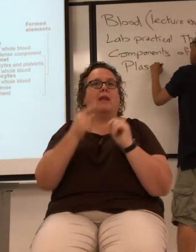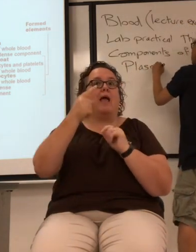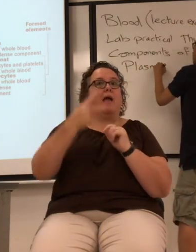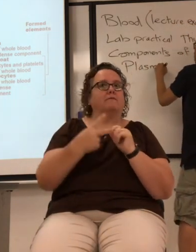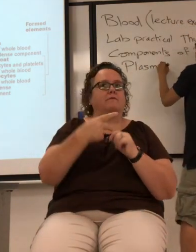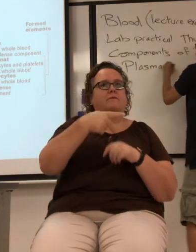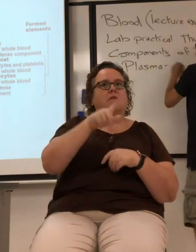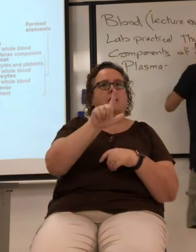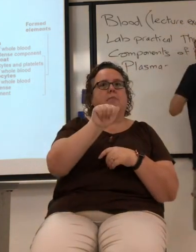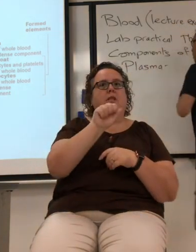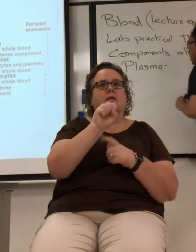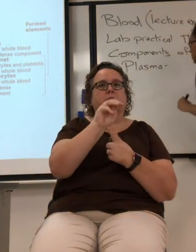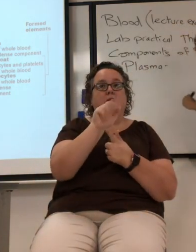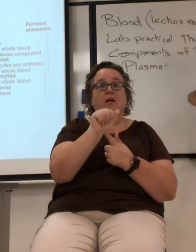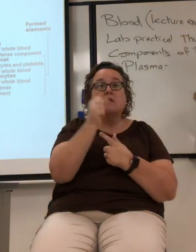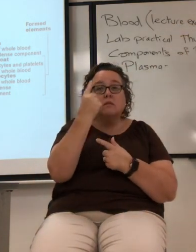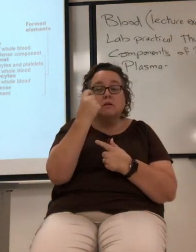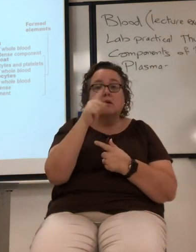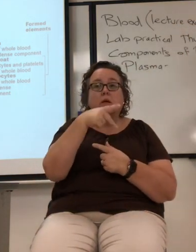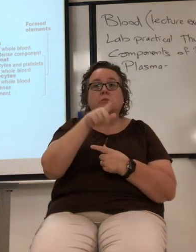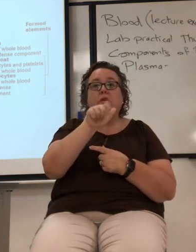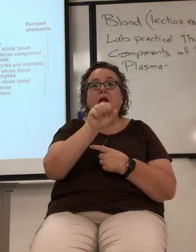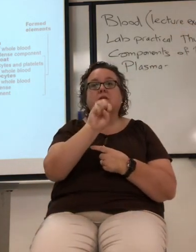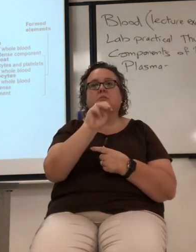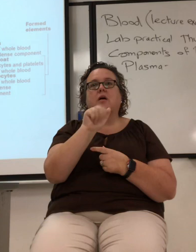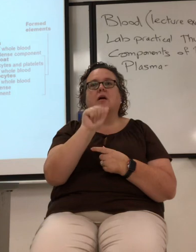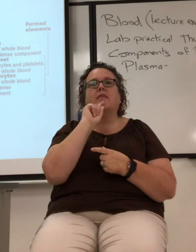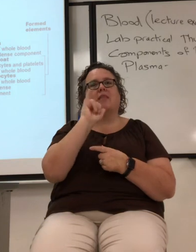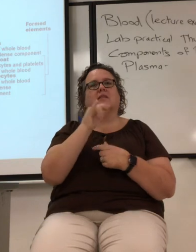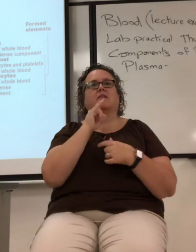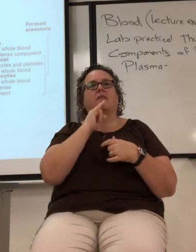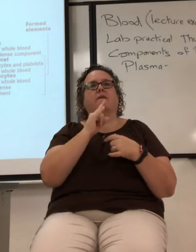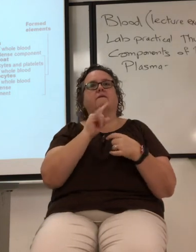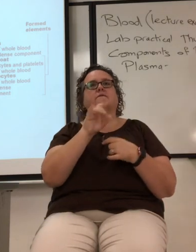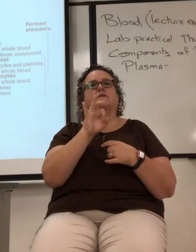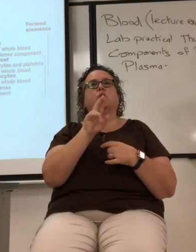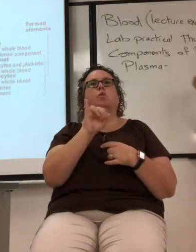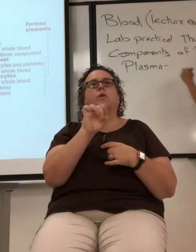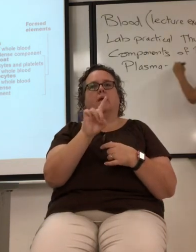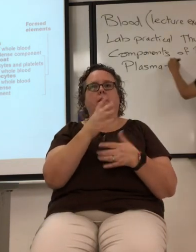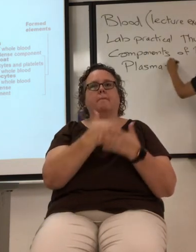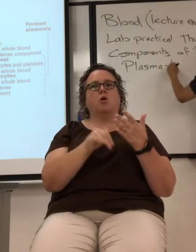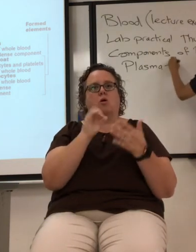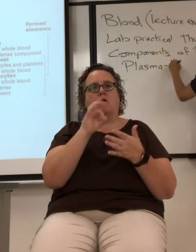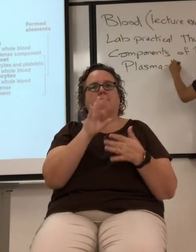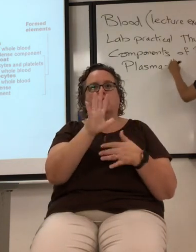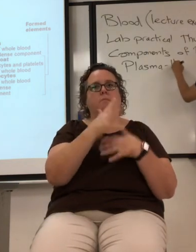Plasma is the fluid part of blood, and it's basically water with some solutes in it.